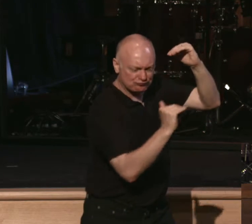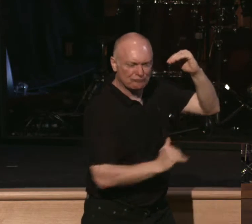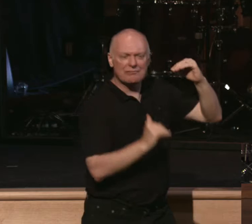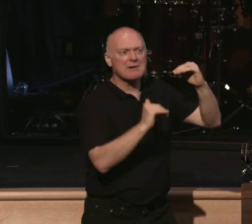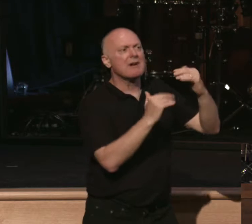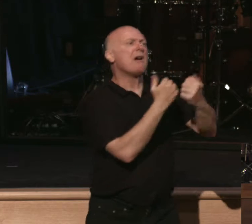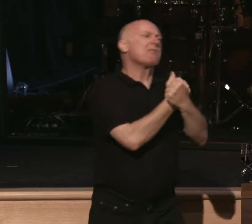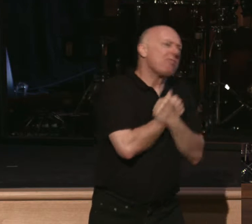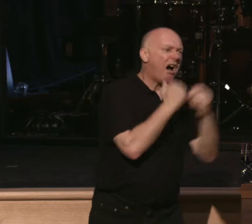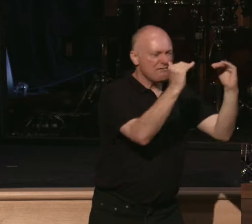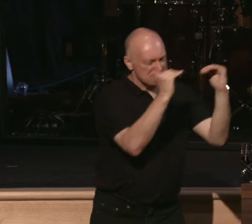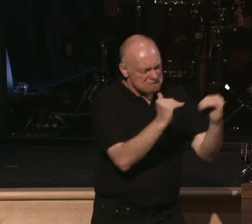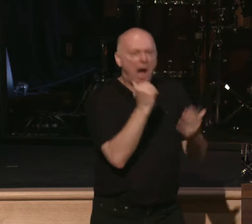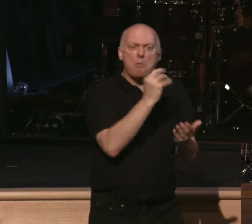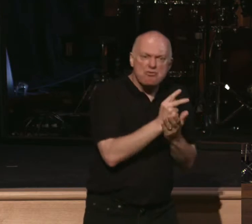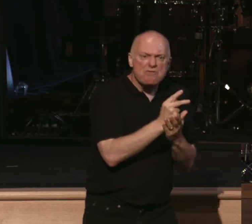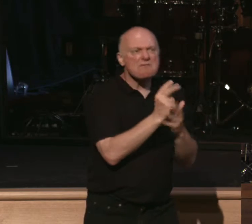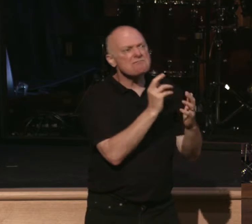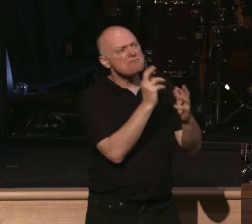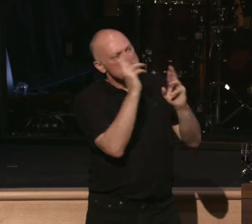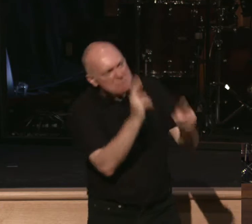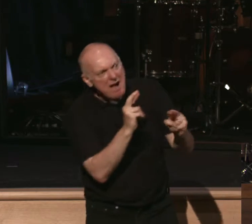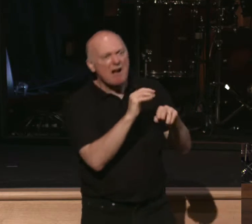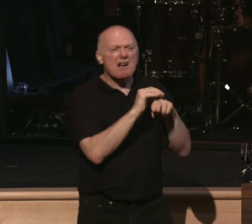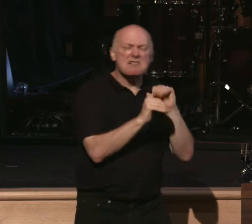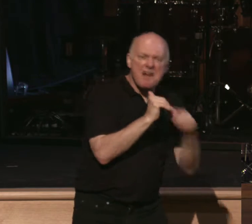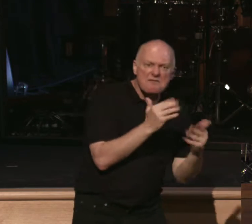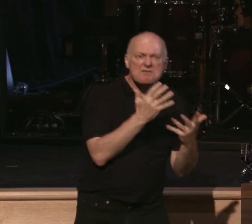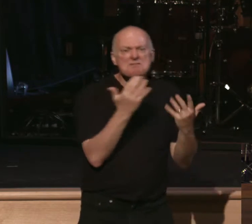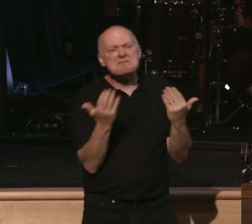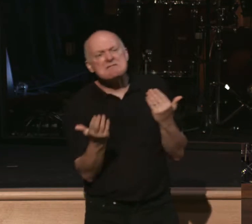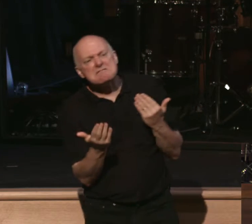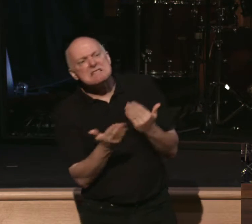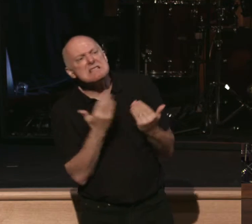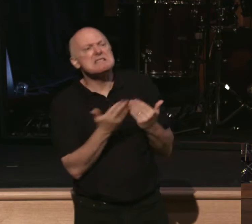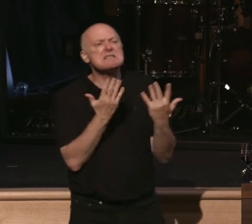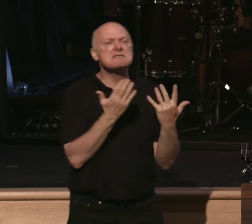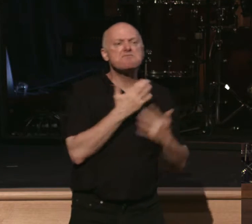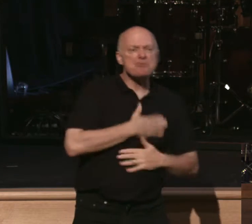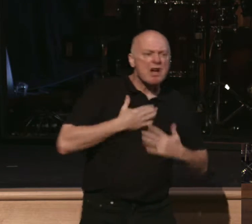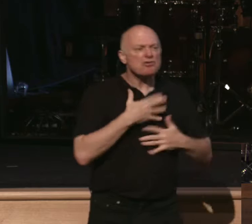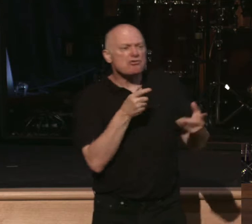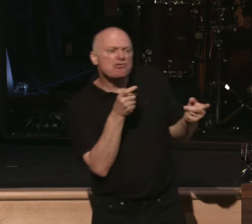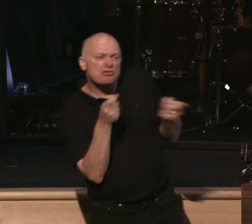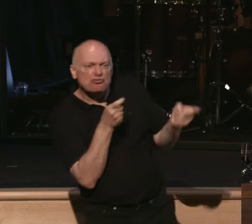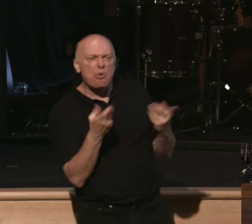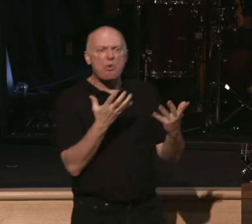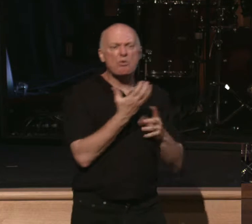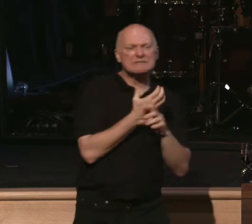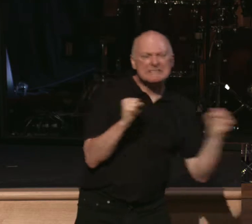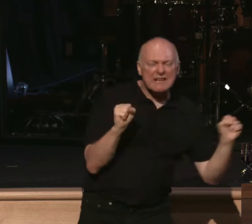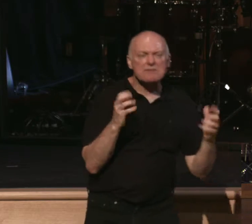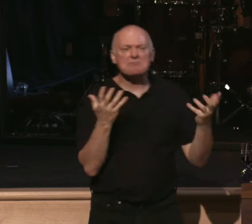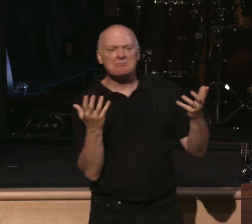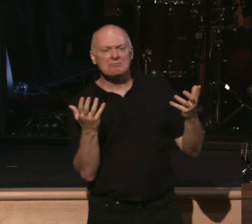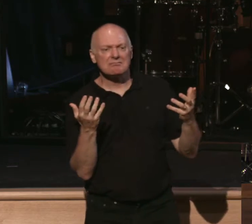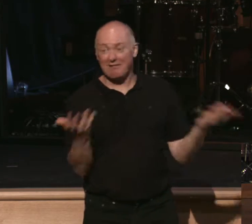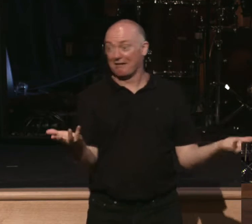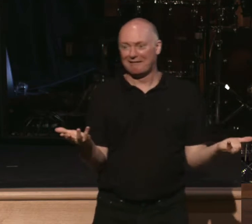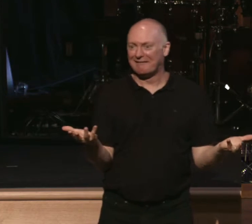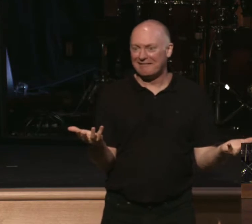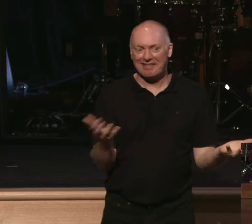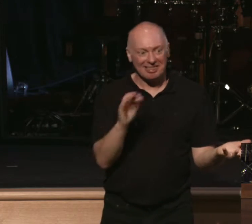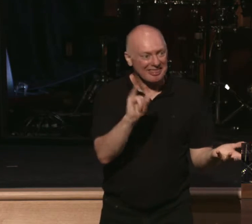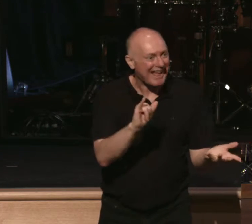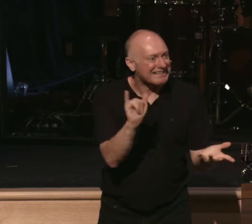esteem, love, approval, respect, comfort, ease, pleasure, control, safety. Wow, that